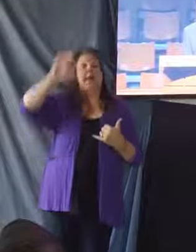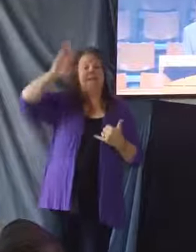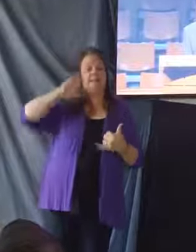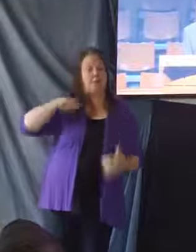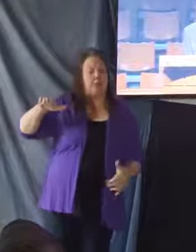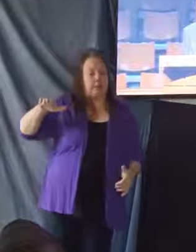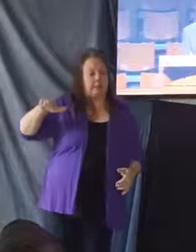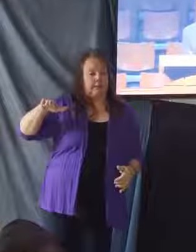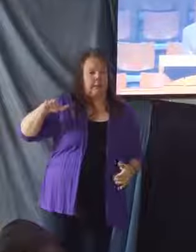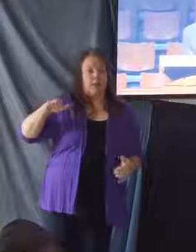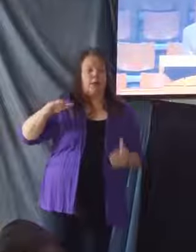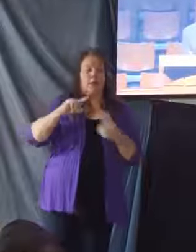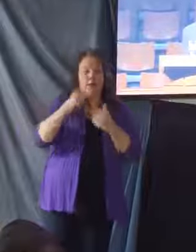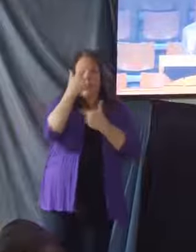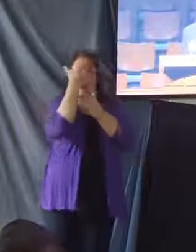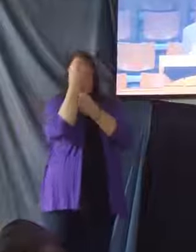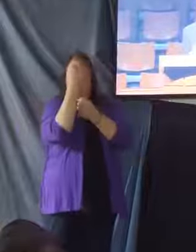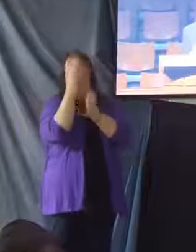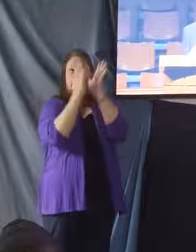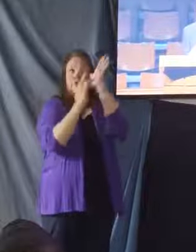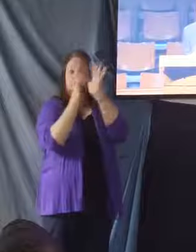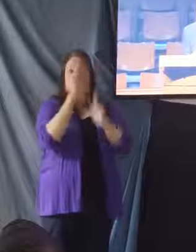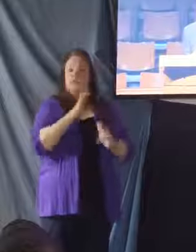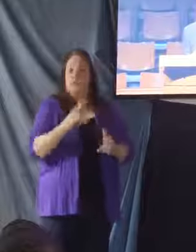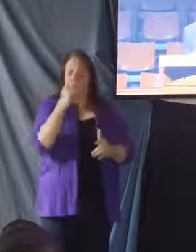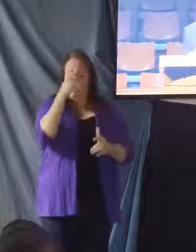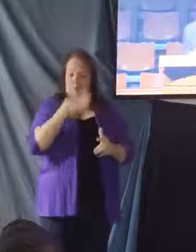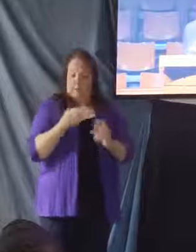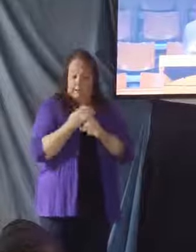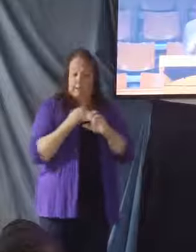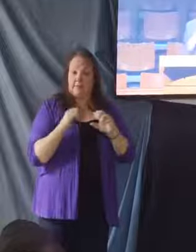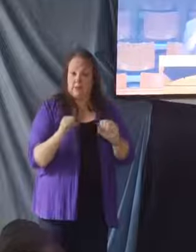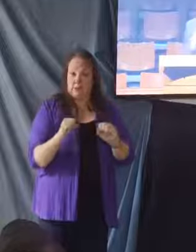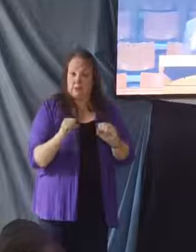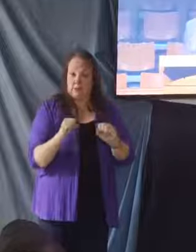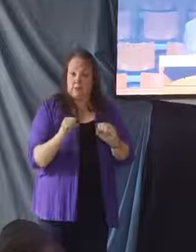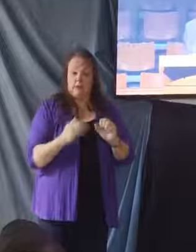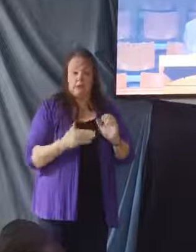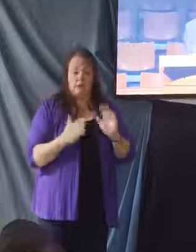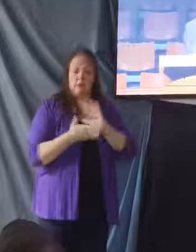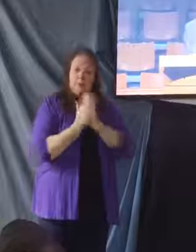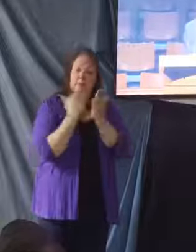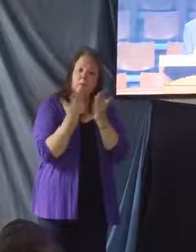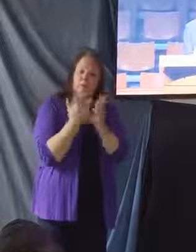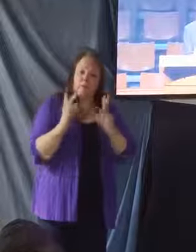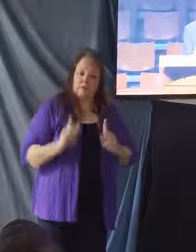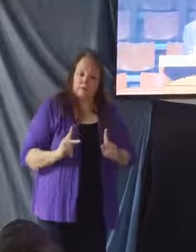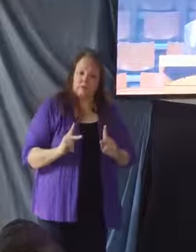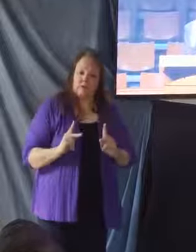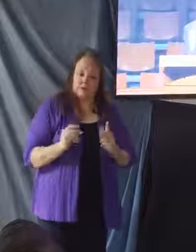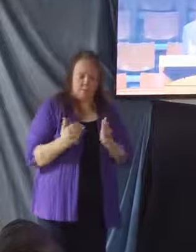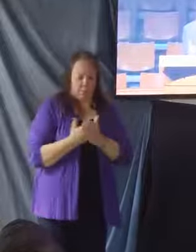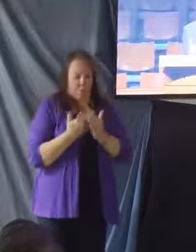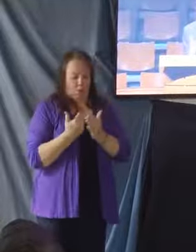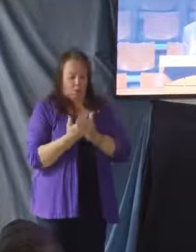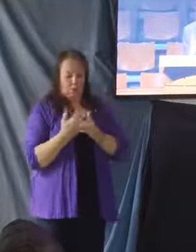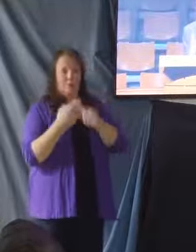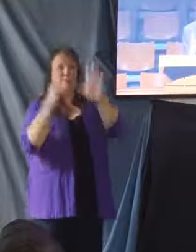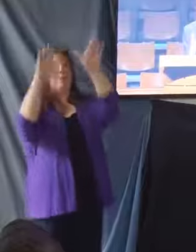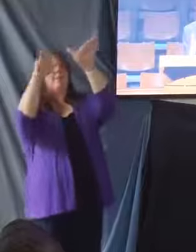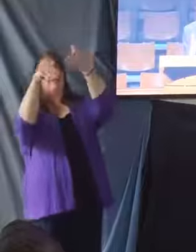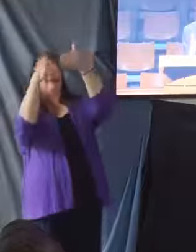God through faith in Christ, the salvation, so that we were born again, born from